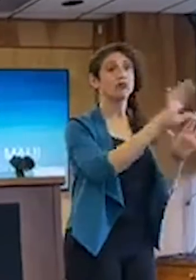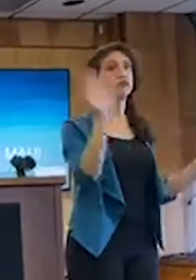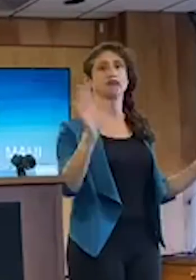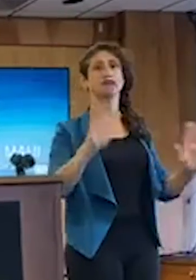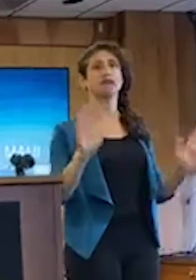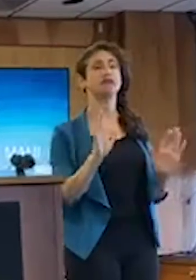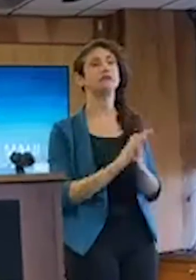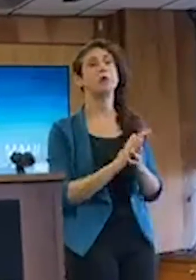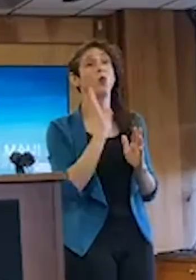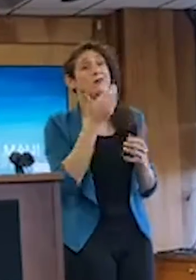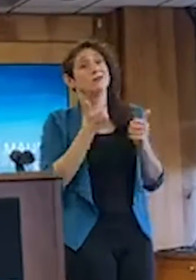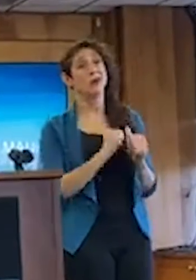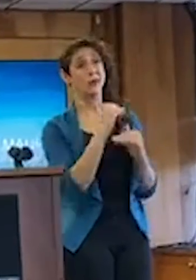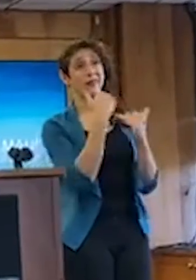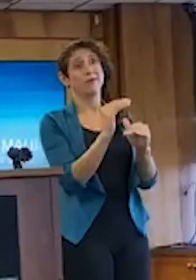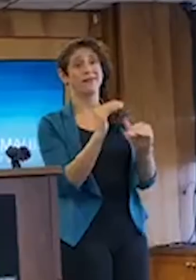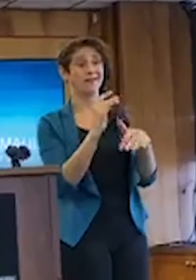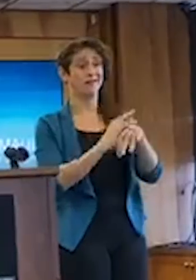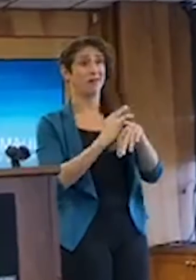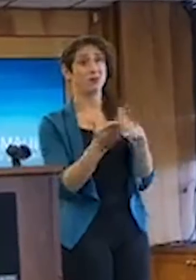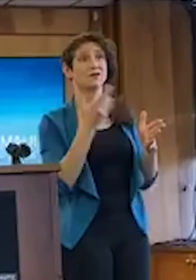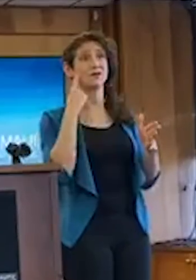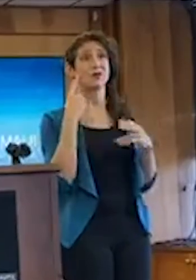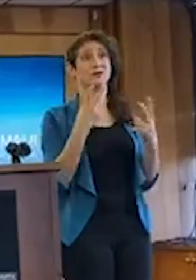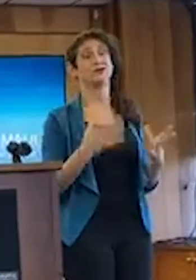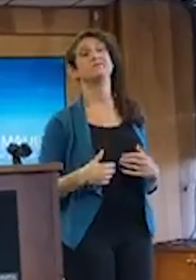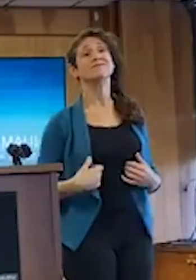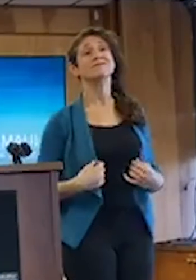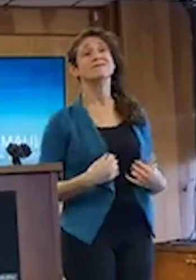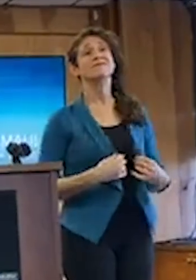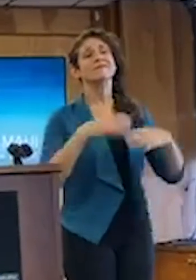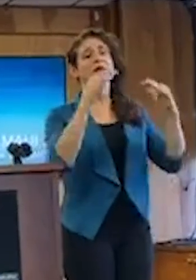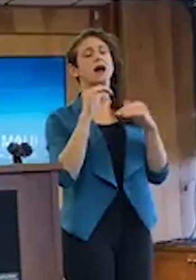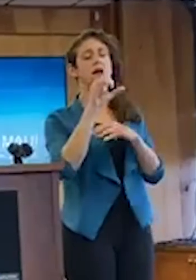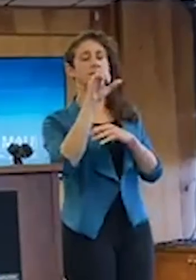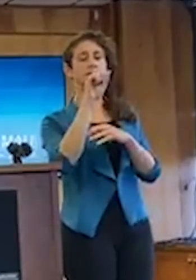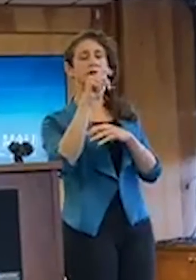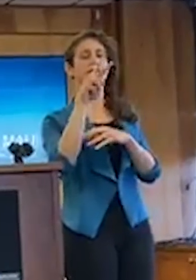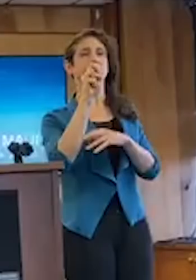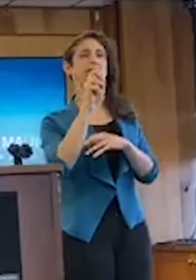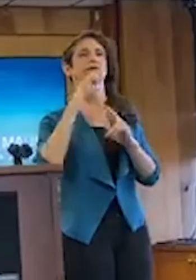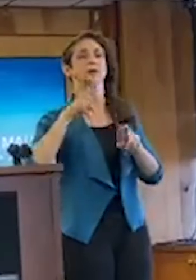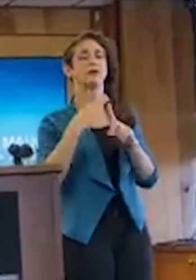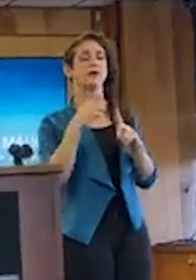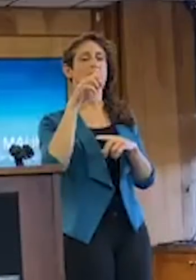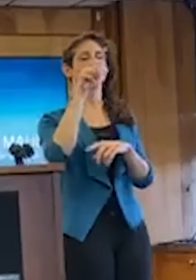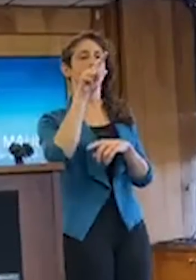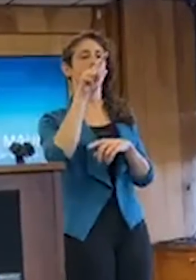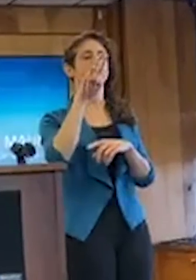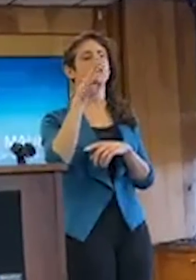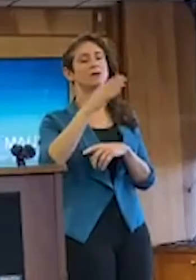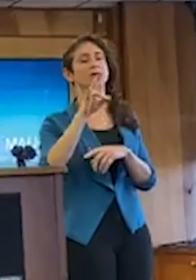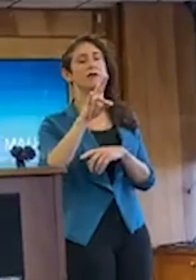try to minimize the best we can. Next one is Steve from 24/7. Steve. No further questions,